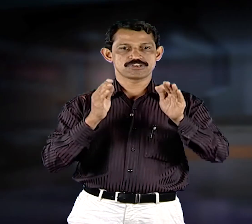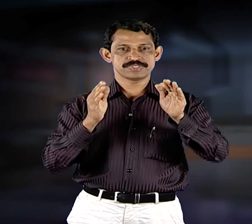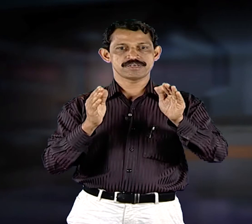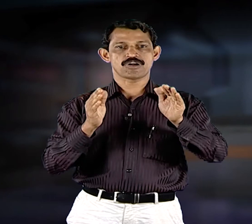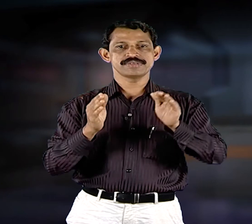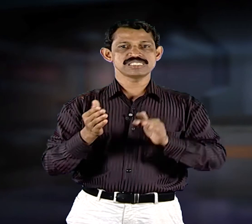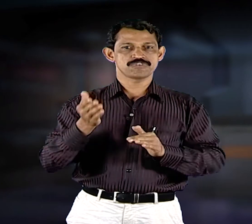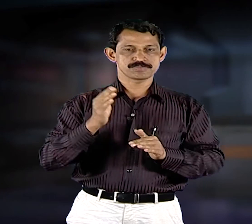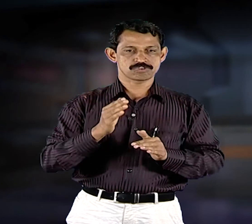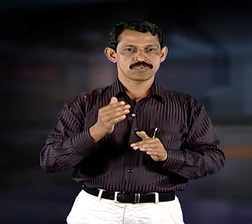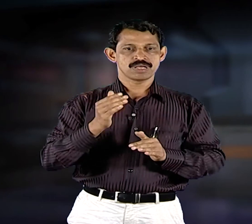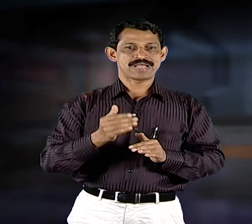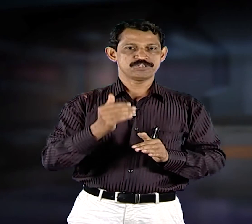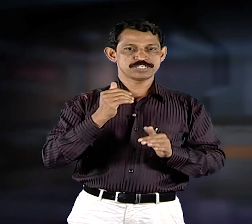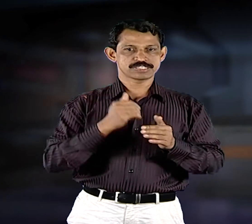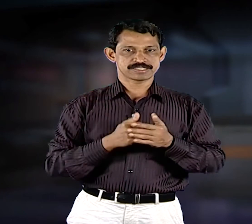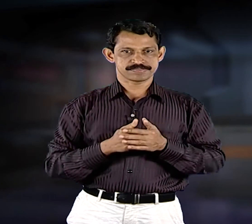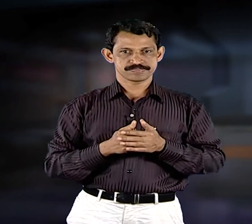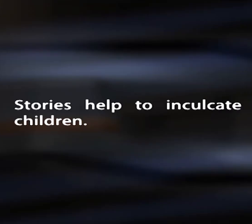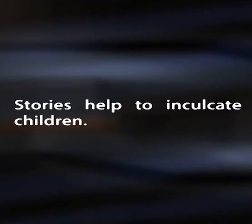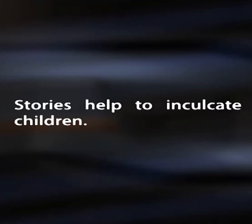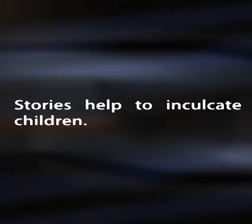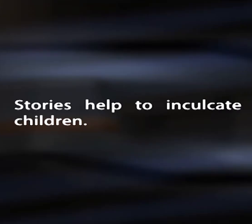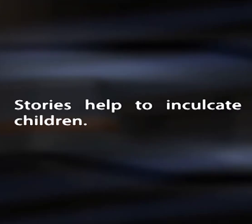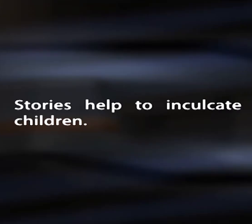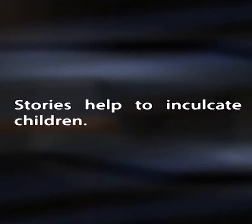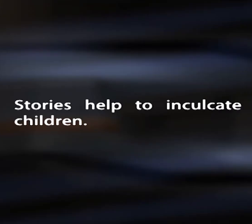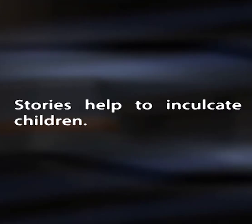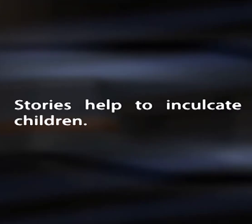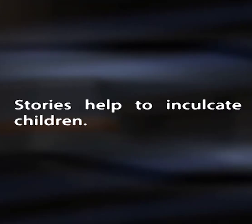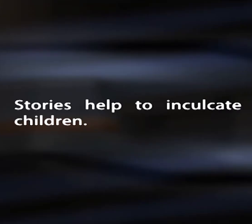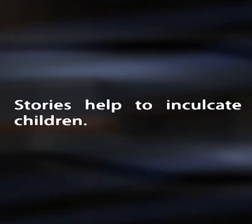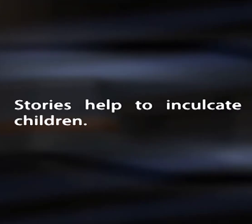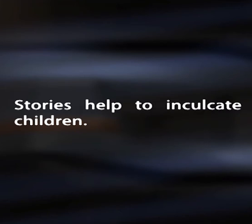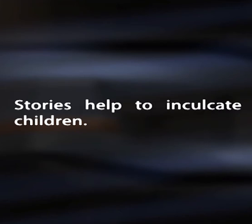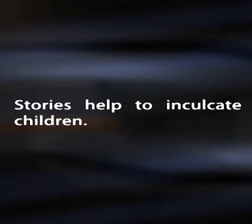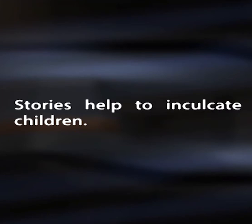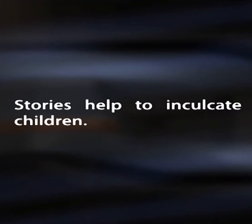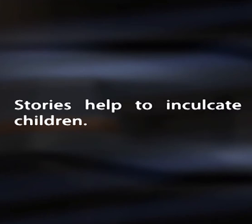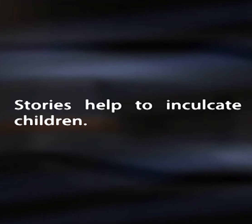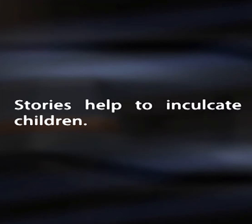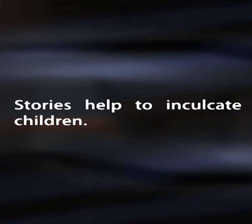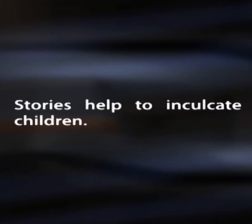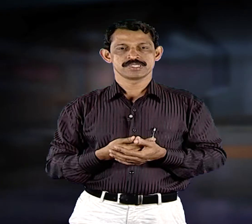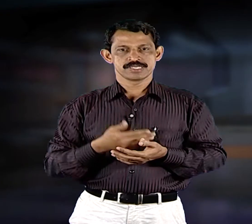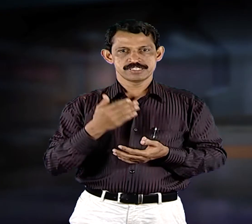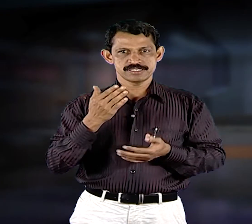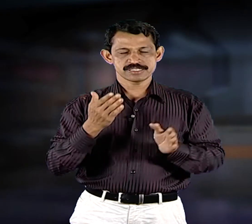of the oldest forms of value education. Stories help to inculcate faith in the children. Teachers